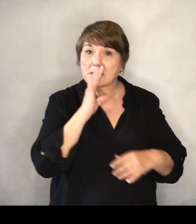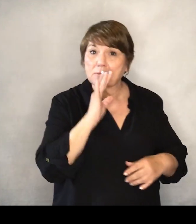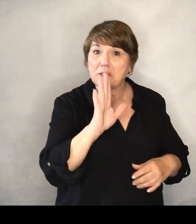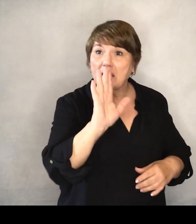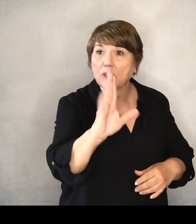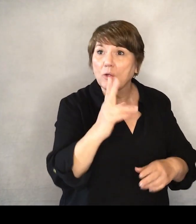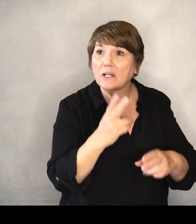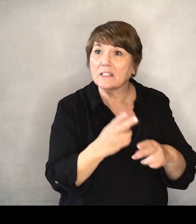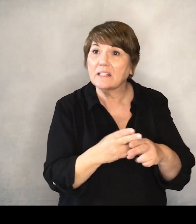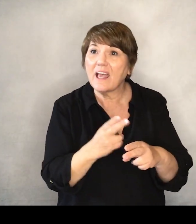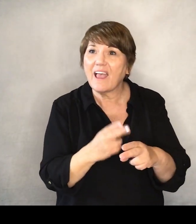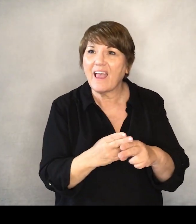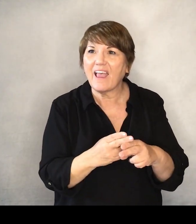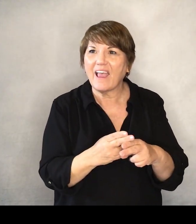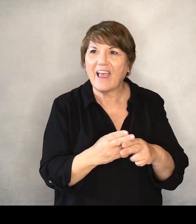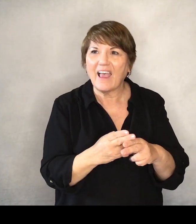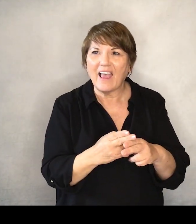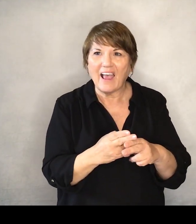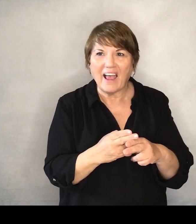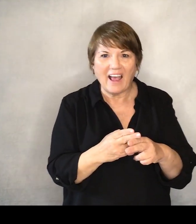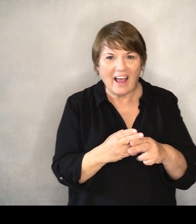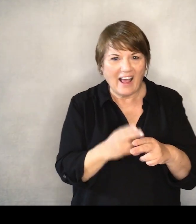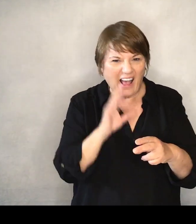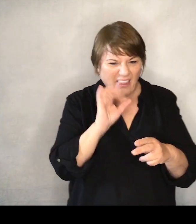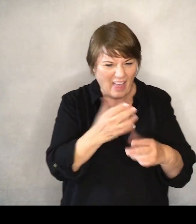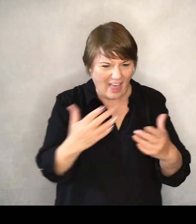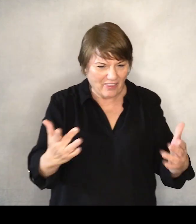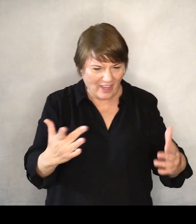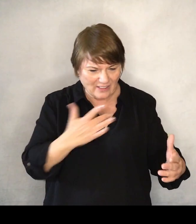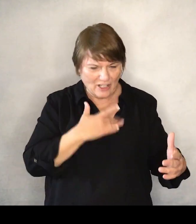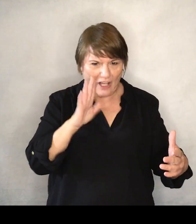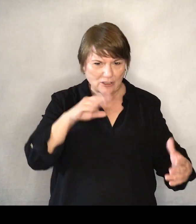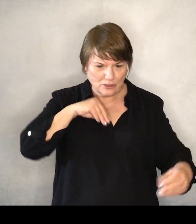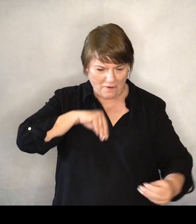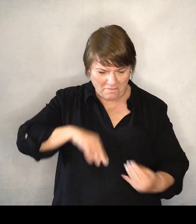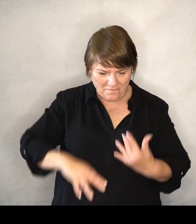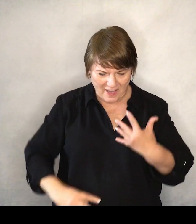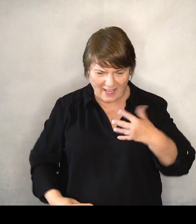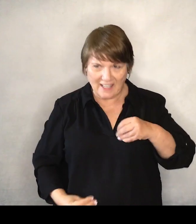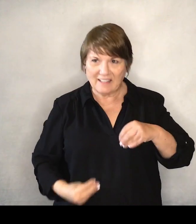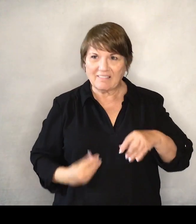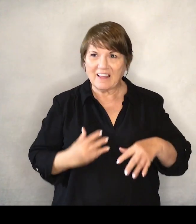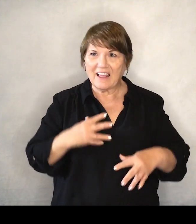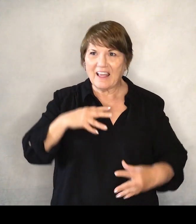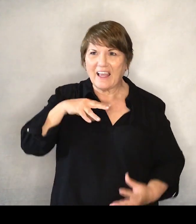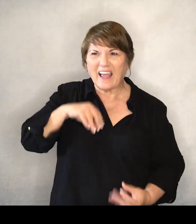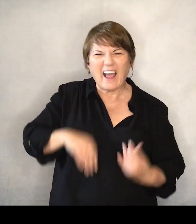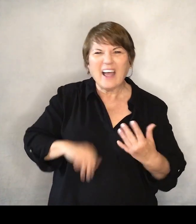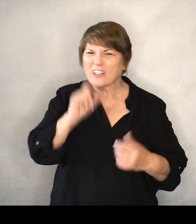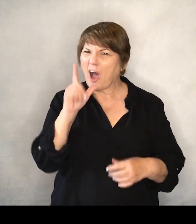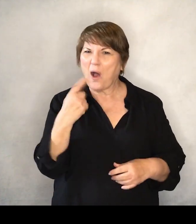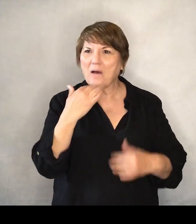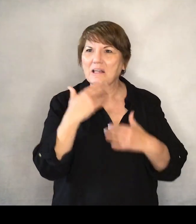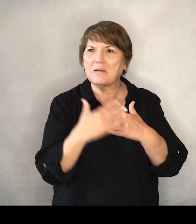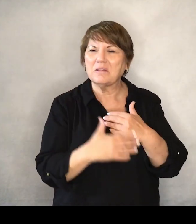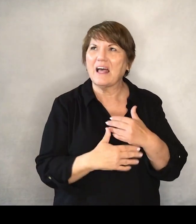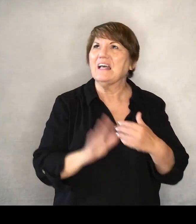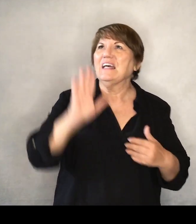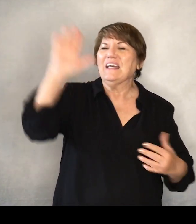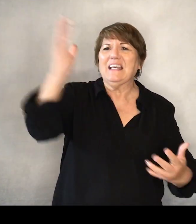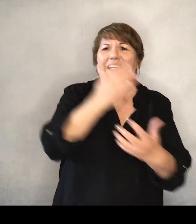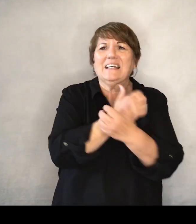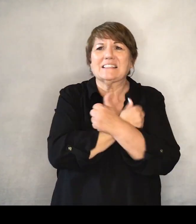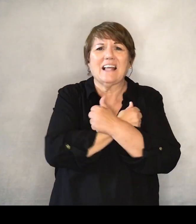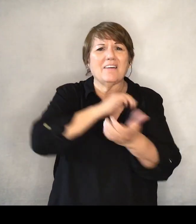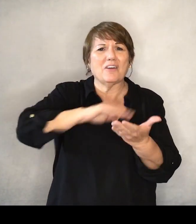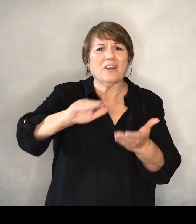Your name, the thing that filled your veins, was more than blood. It's the kind of love that